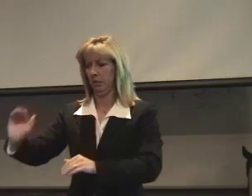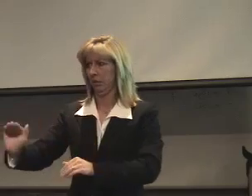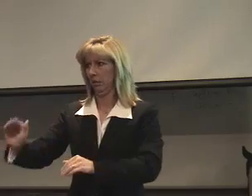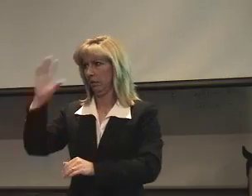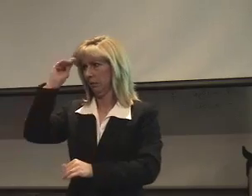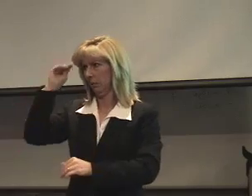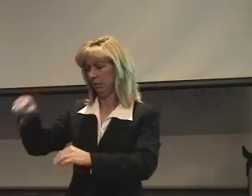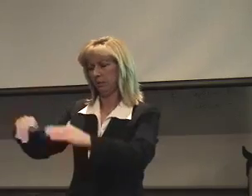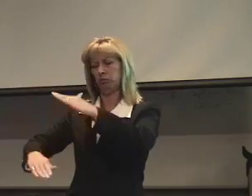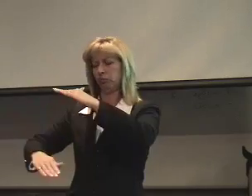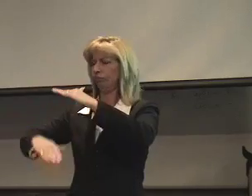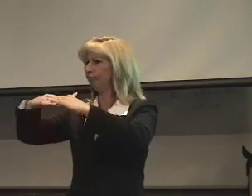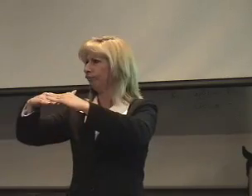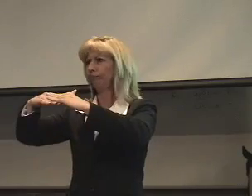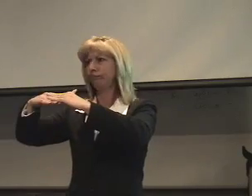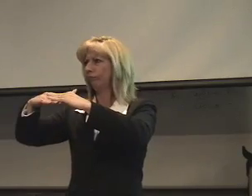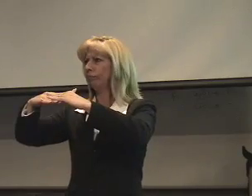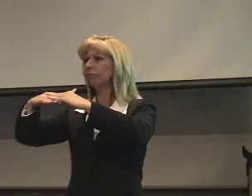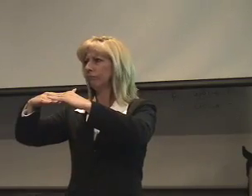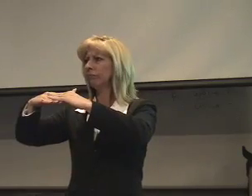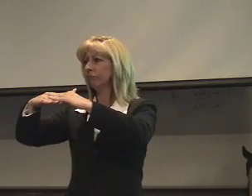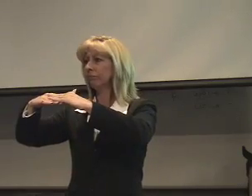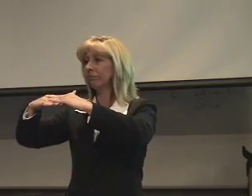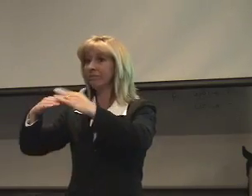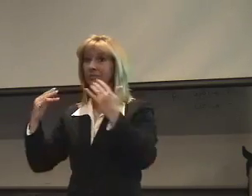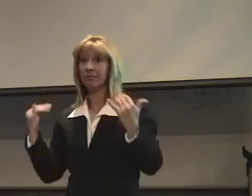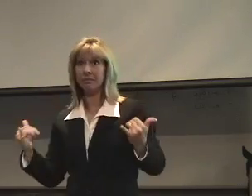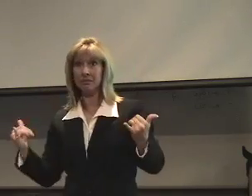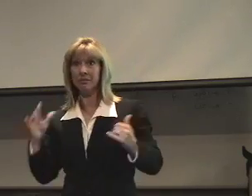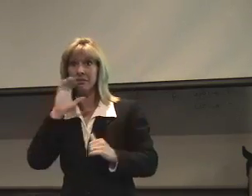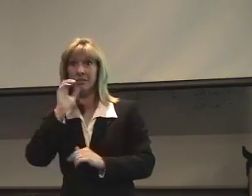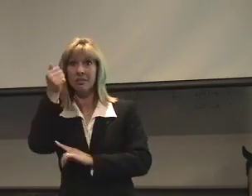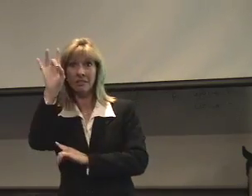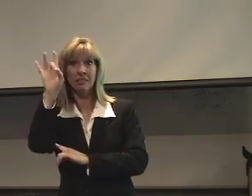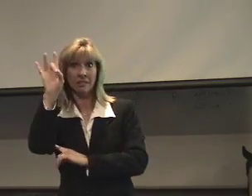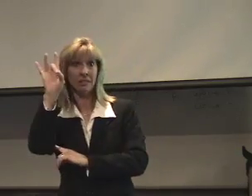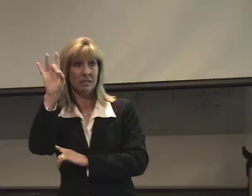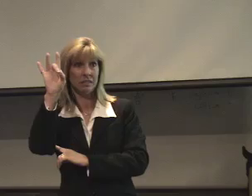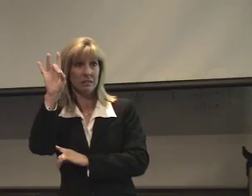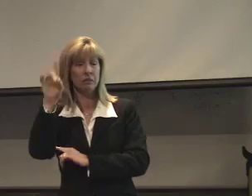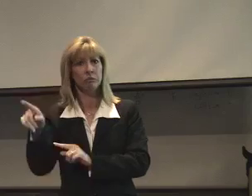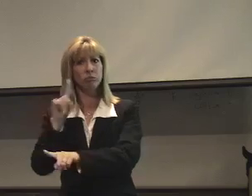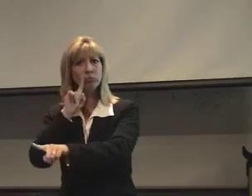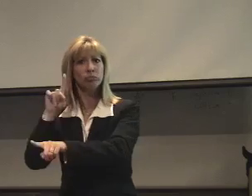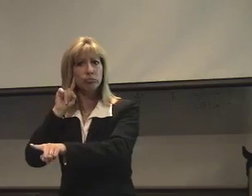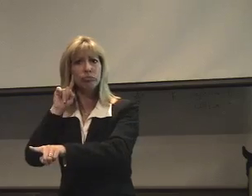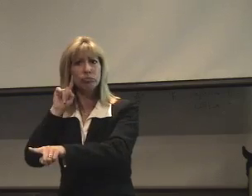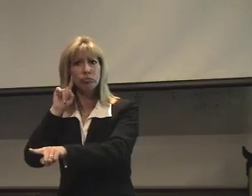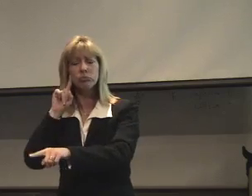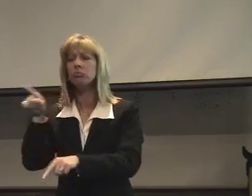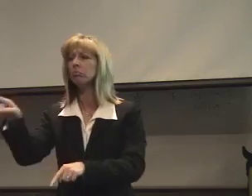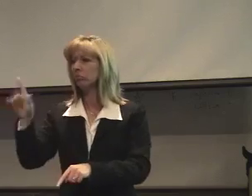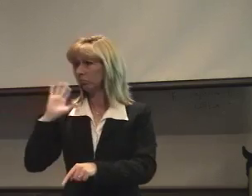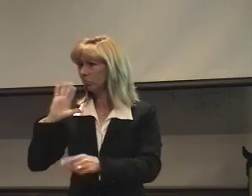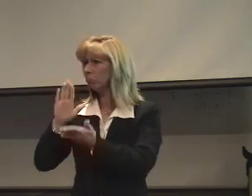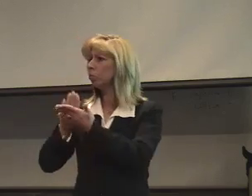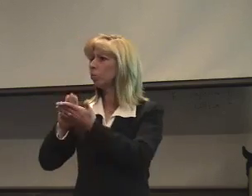Plateau. This boy is 18 years old, deaf, had been in a mainstream program, a small deaf program, has learned to